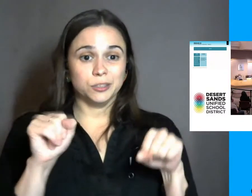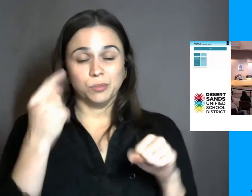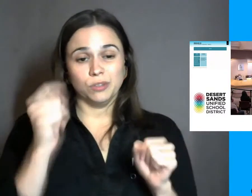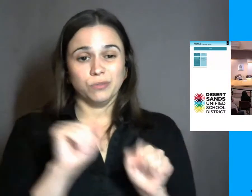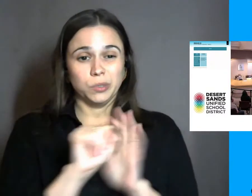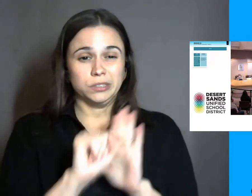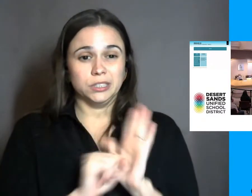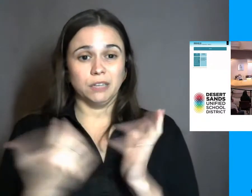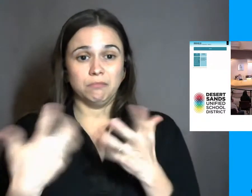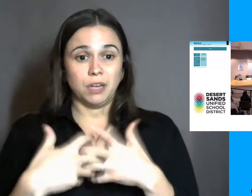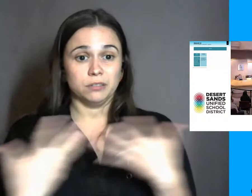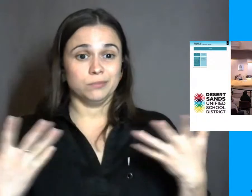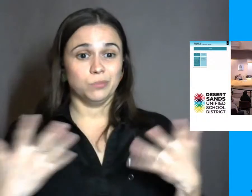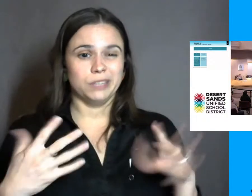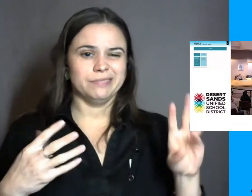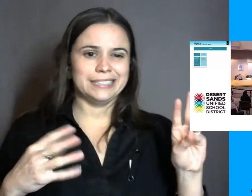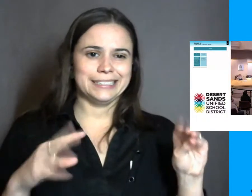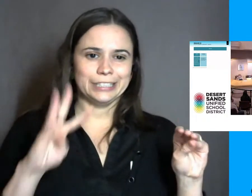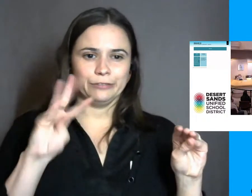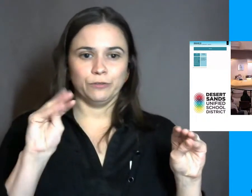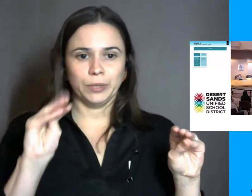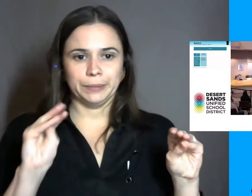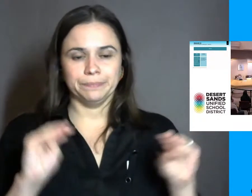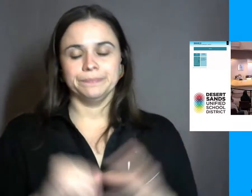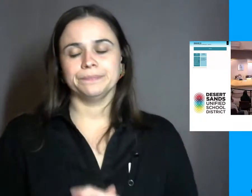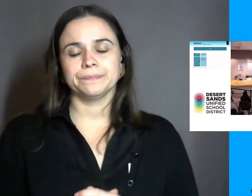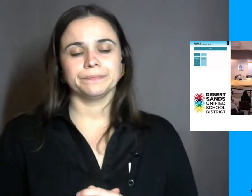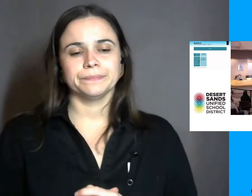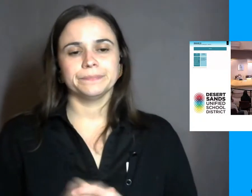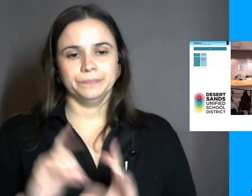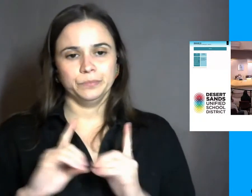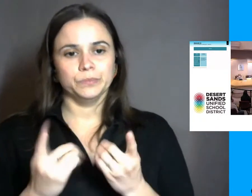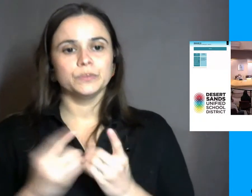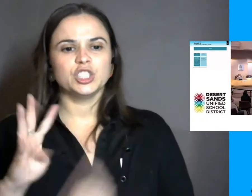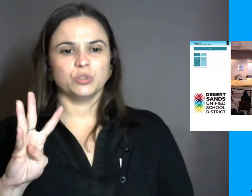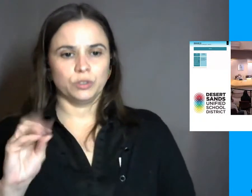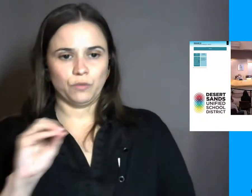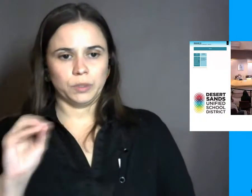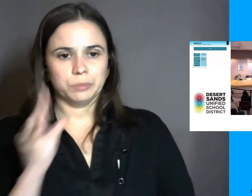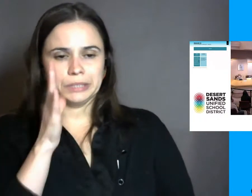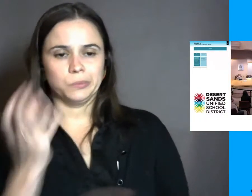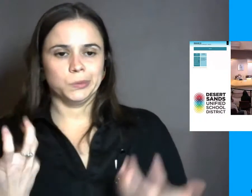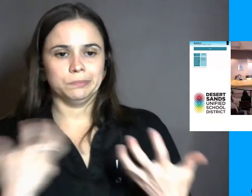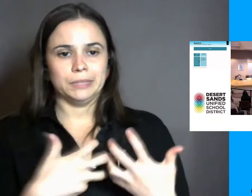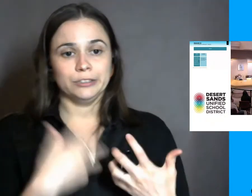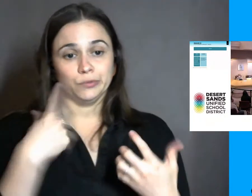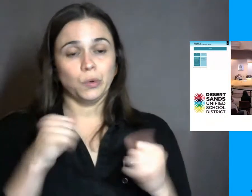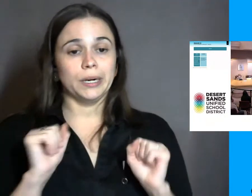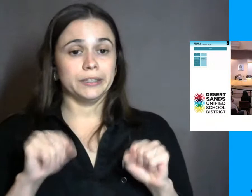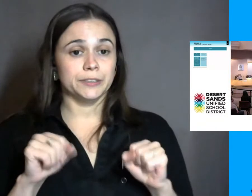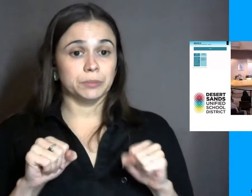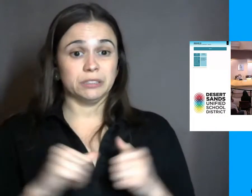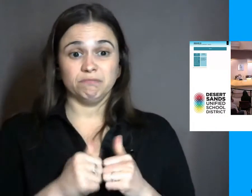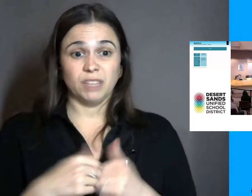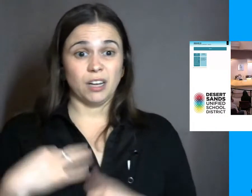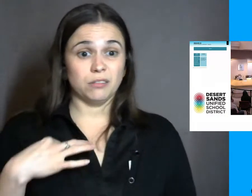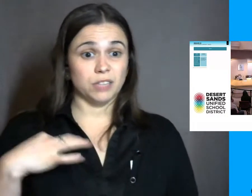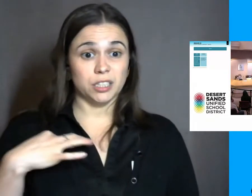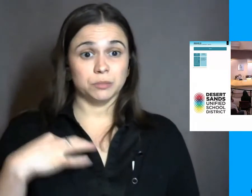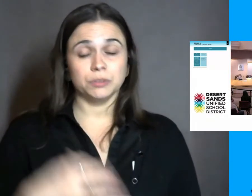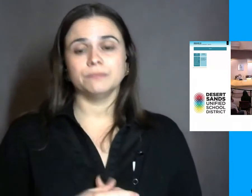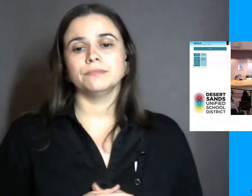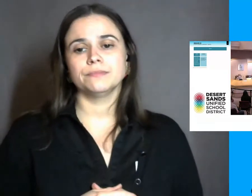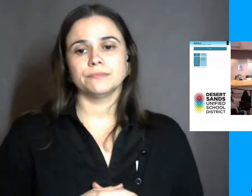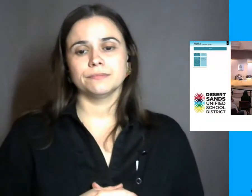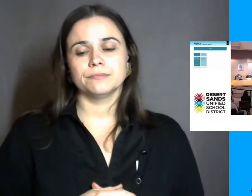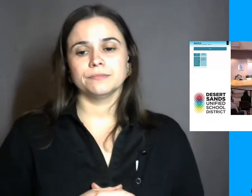60-40 program. District matches 40% of their eligibility. In order to be eligible, you gotta have your facility has to